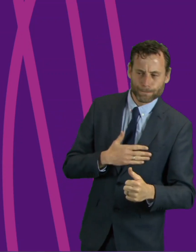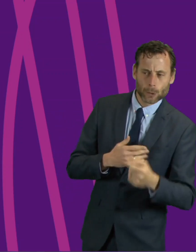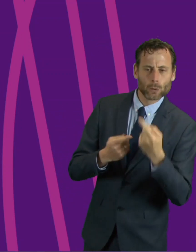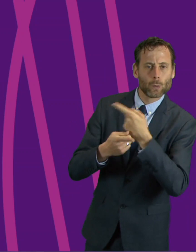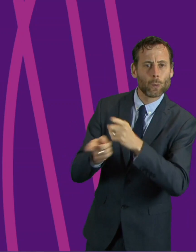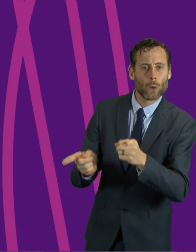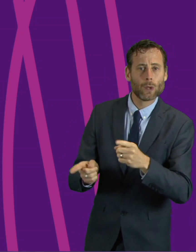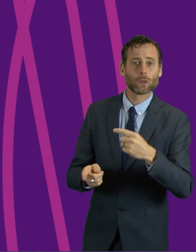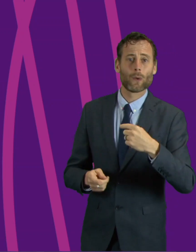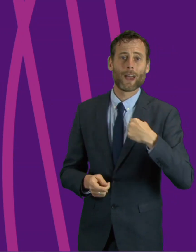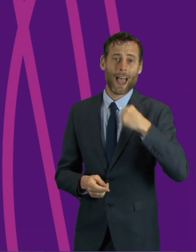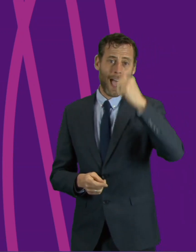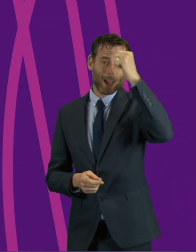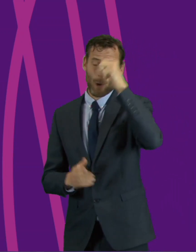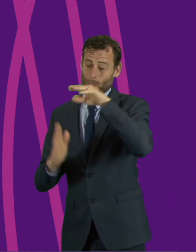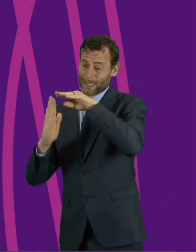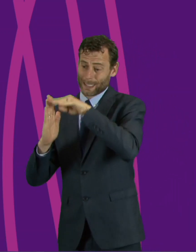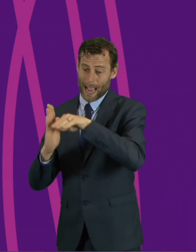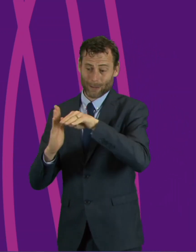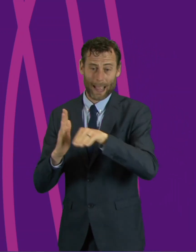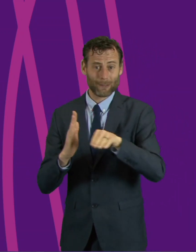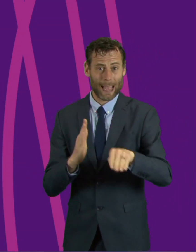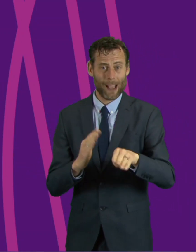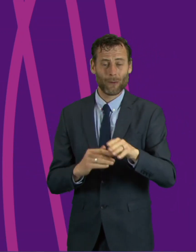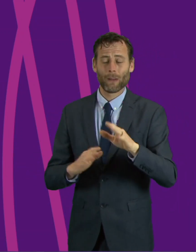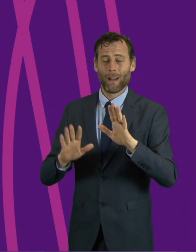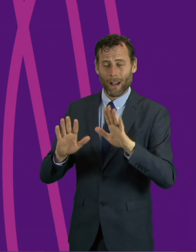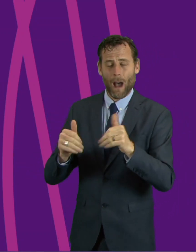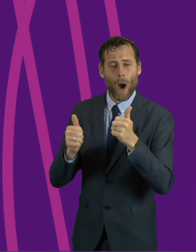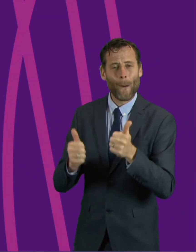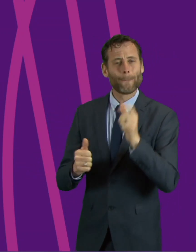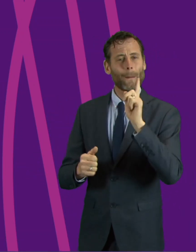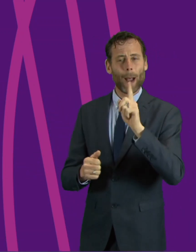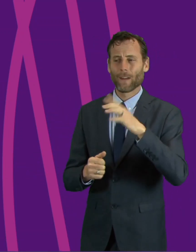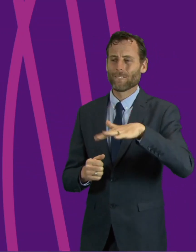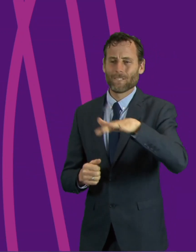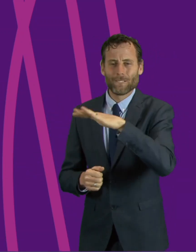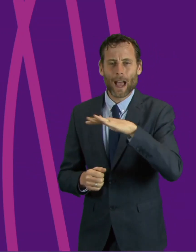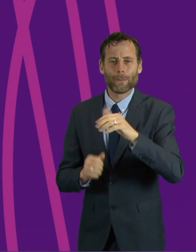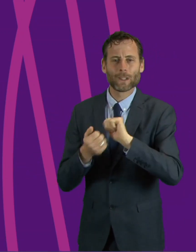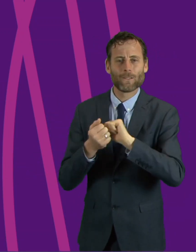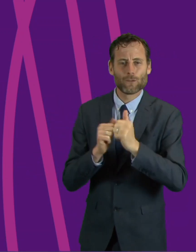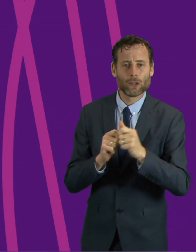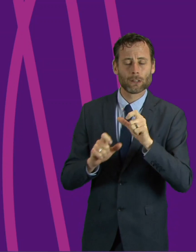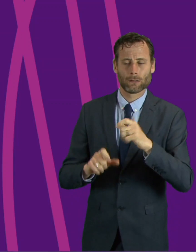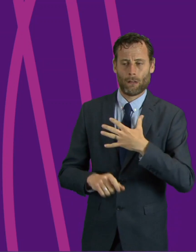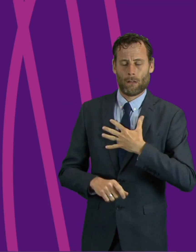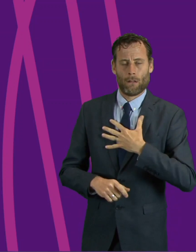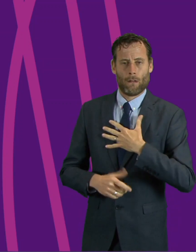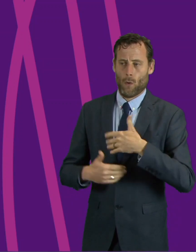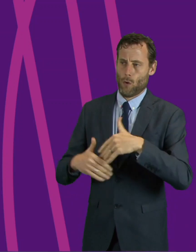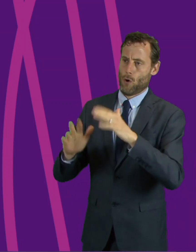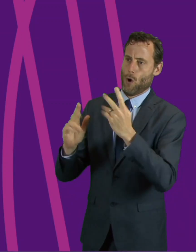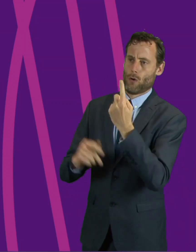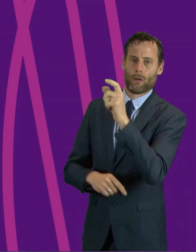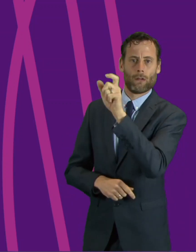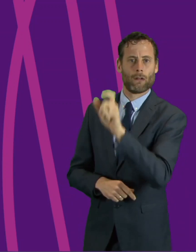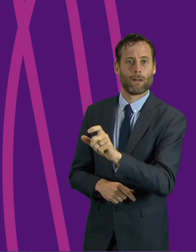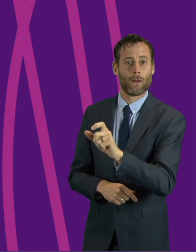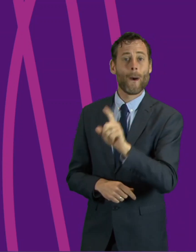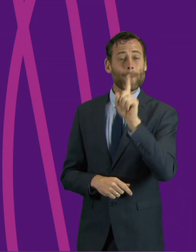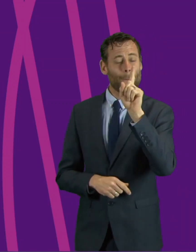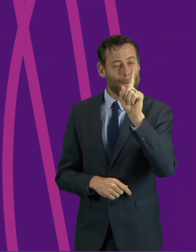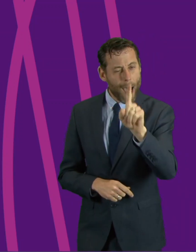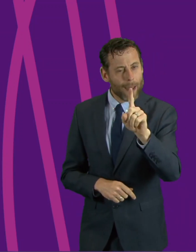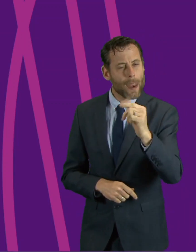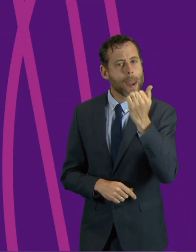eases the pain of losing a loved one. But in the broader fight against this virus, this week's figures do give us some hope.